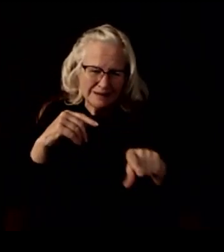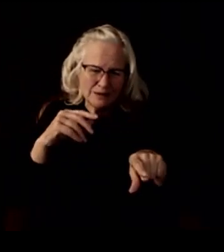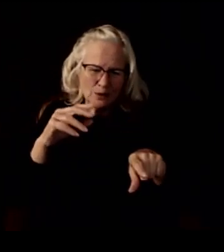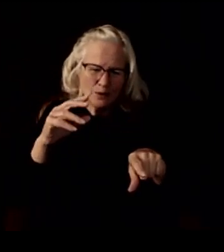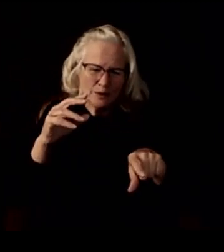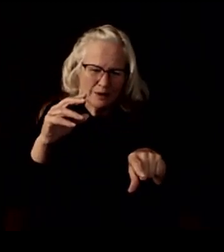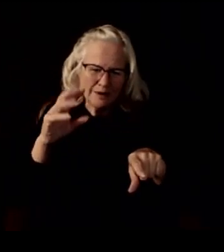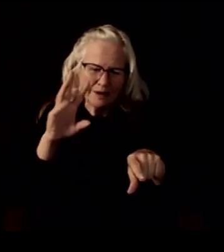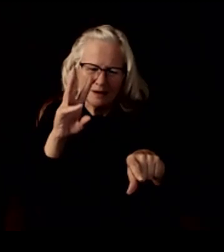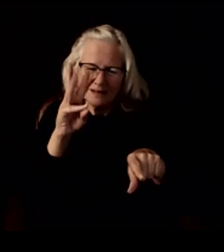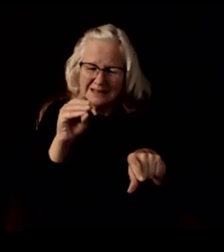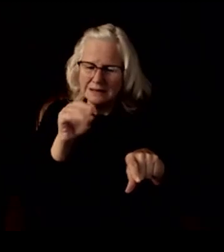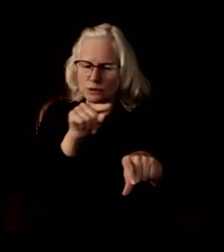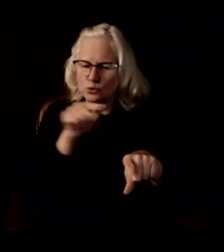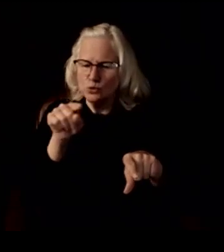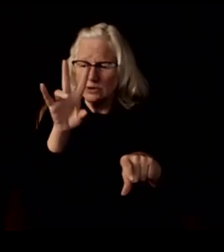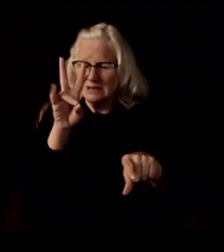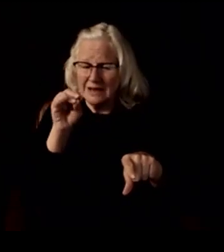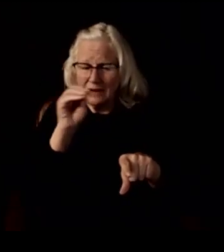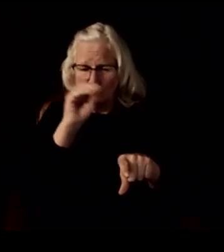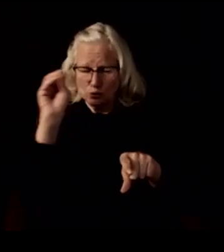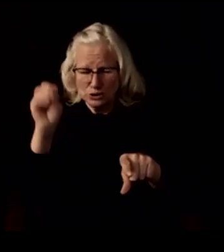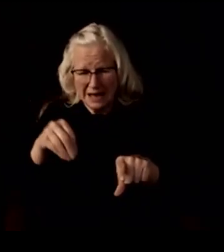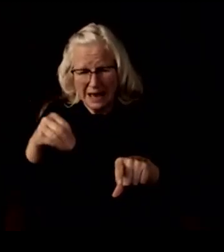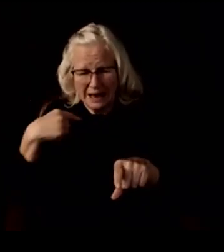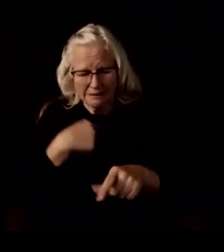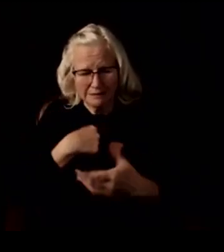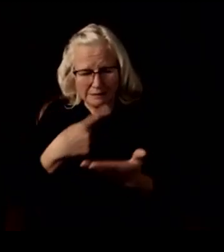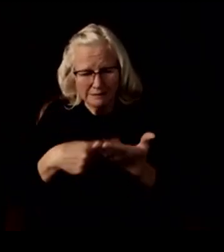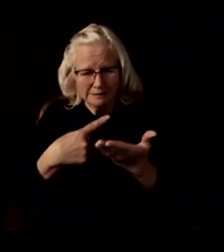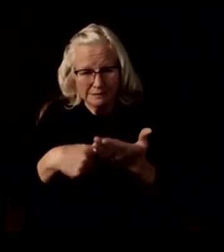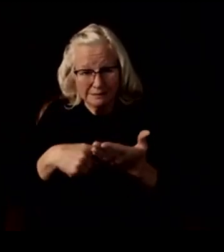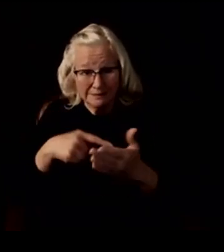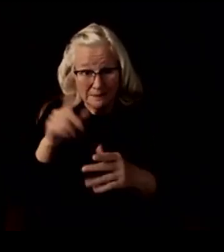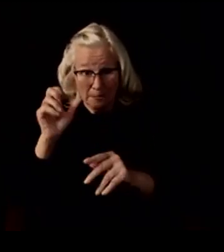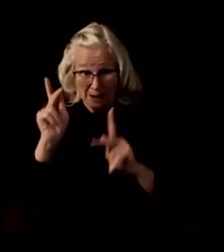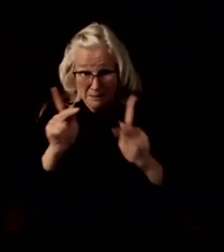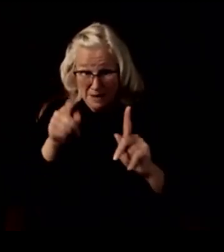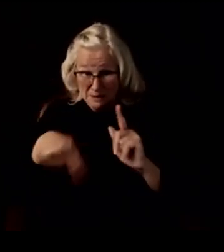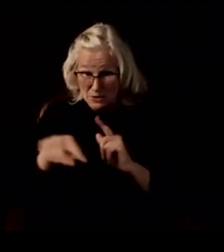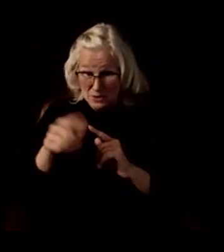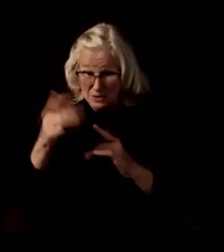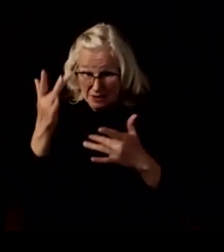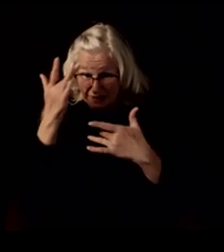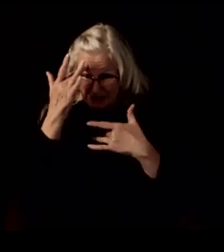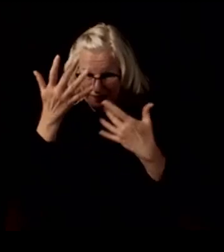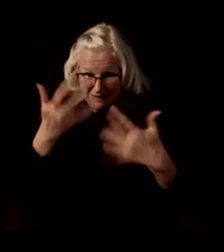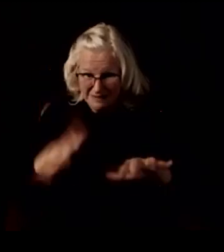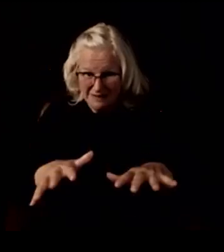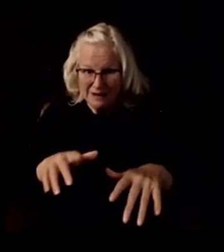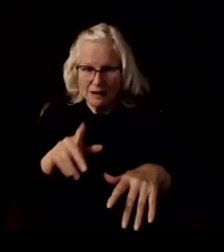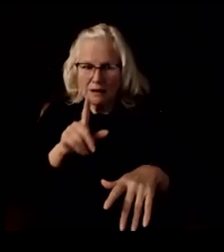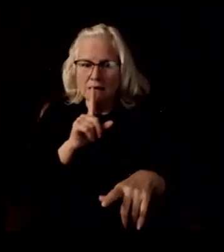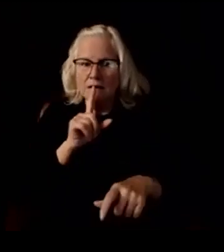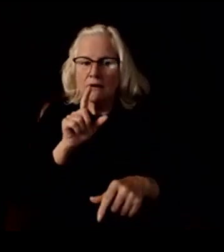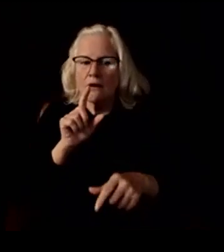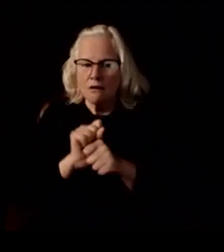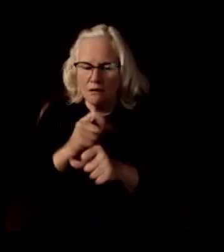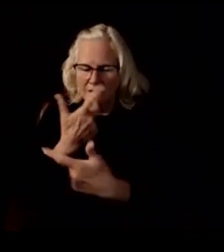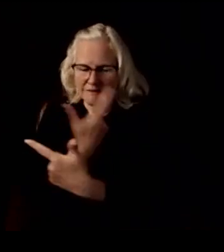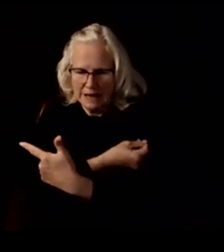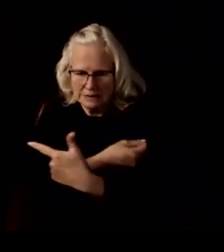between both individuals who've had the disease and those that are vaccinated. But the things you have to consider are, what's the vaccine